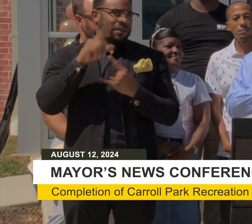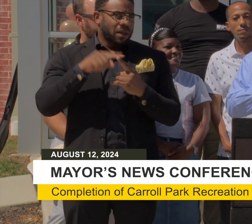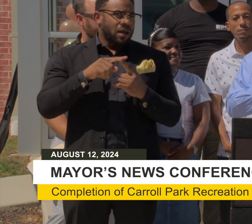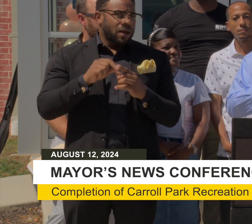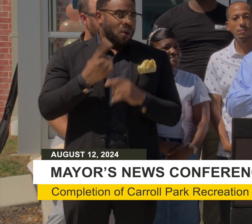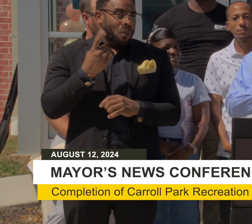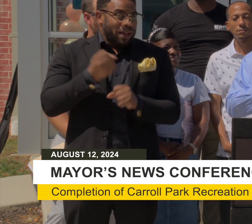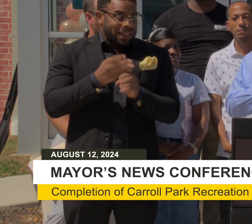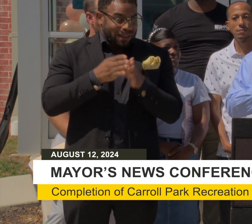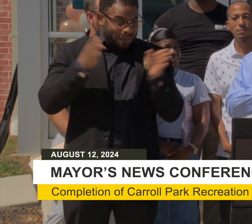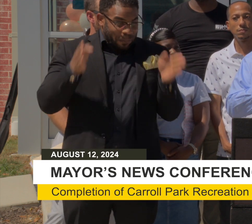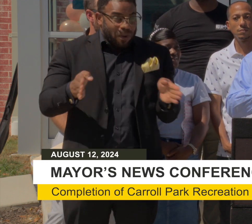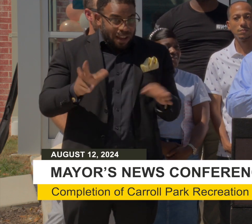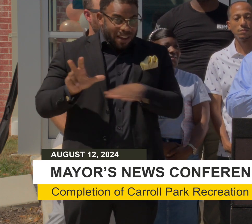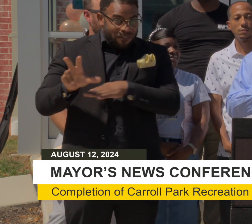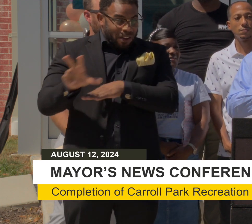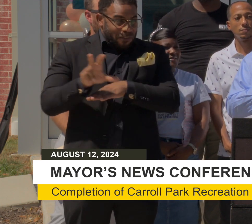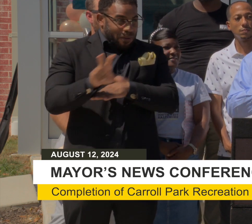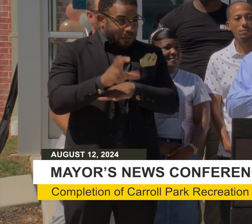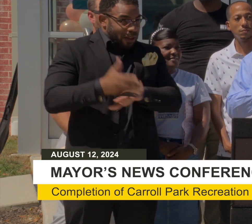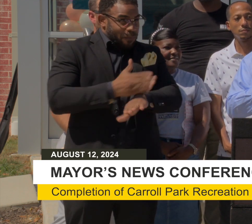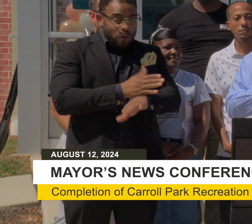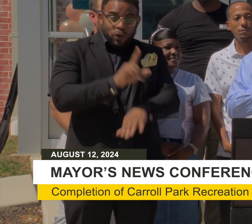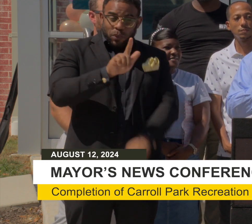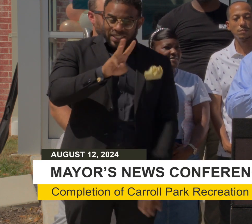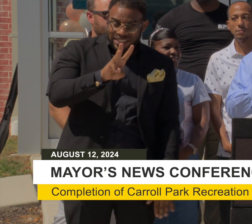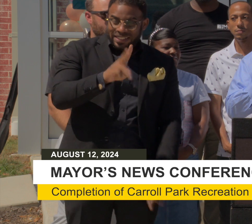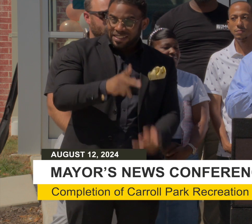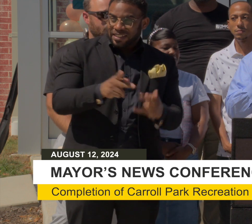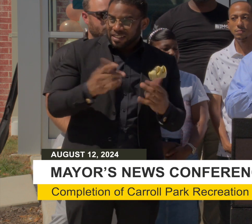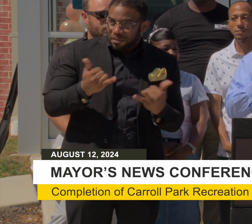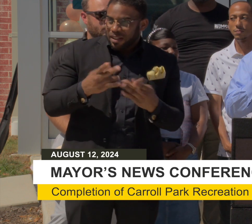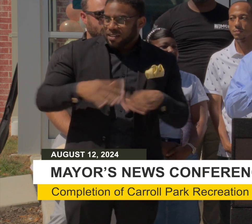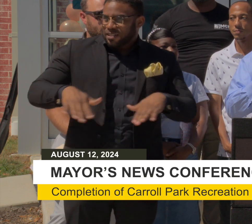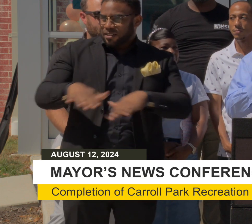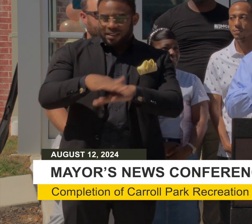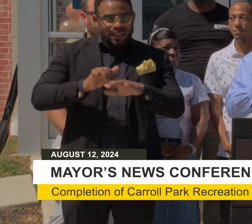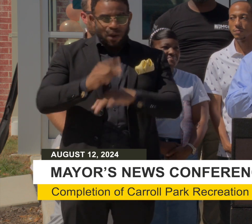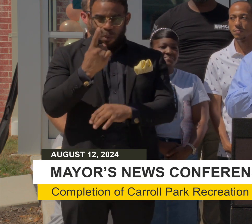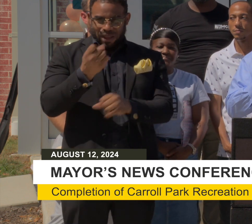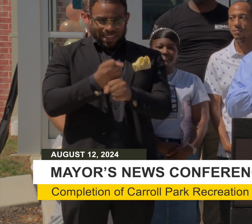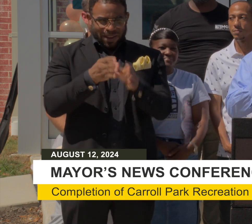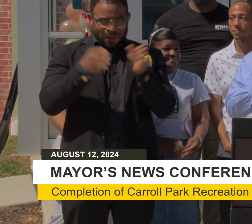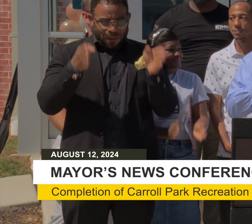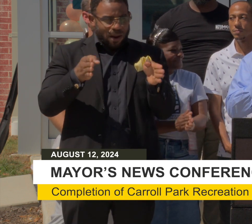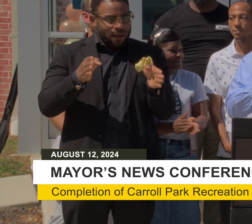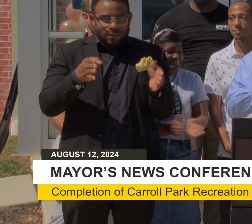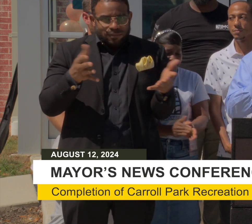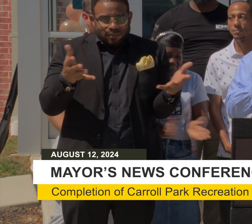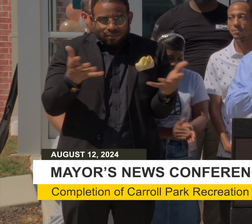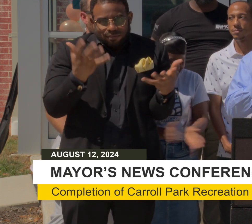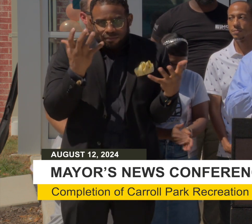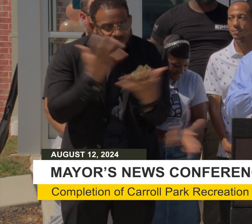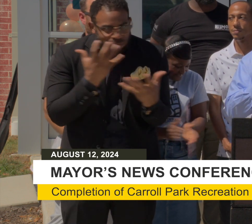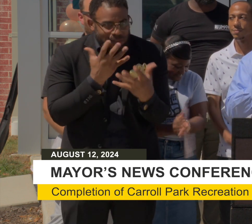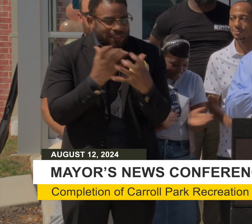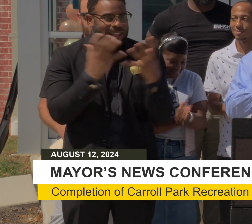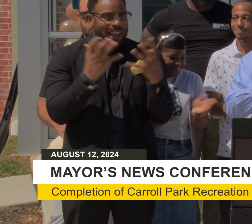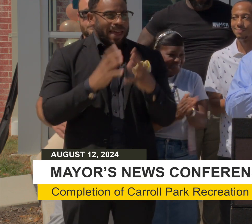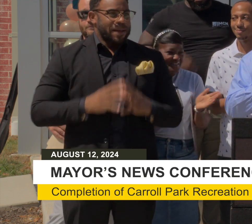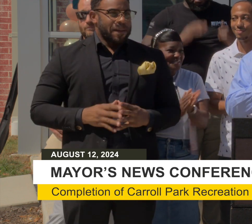in 1 year, investing and improving 26 play spaces in 1 year, that's a